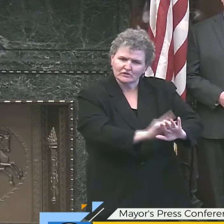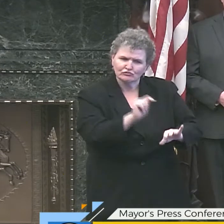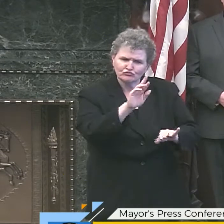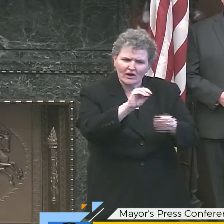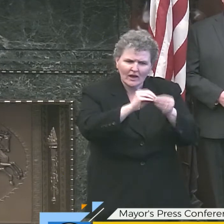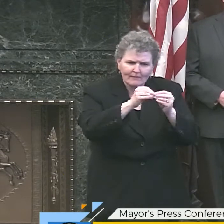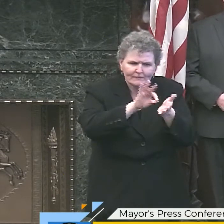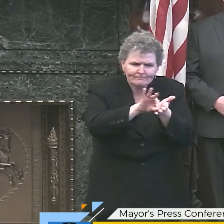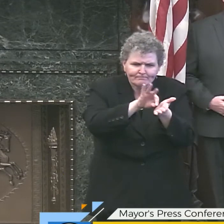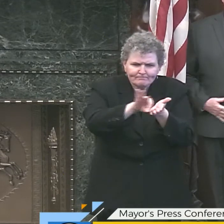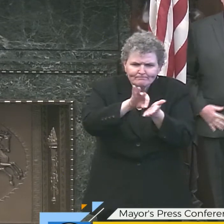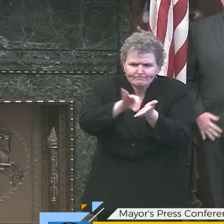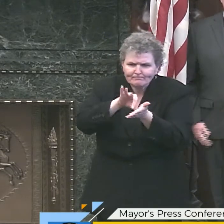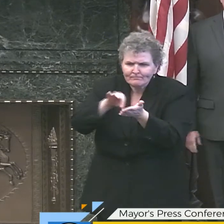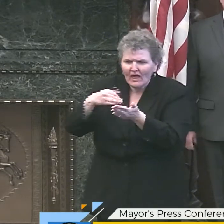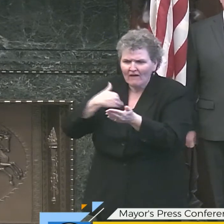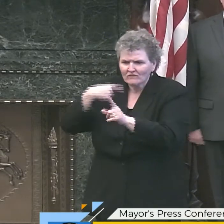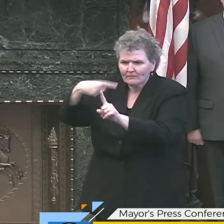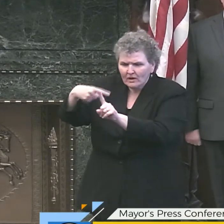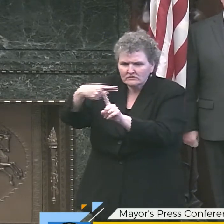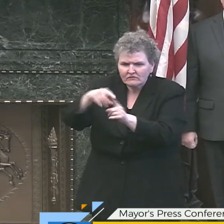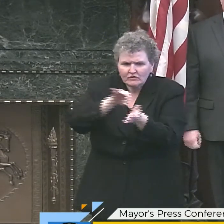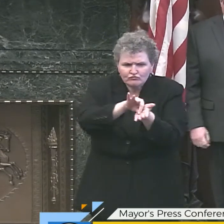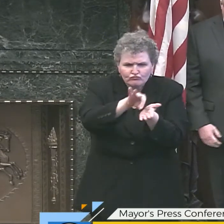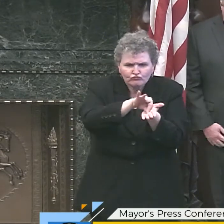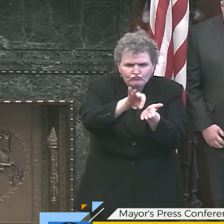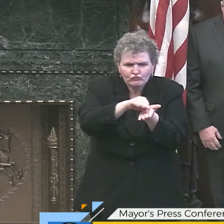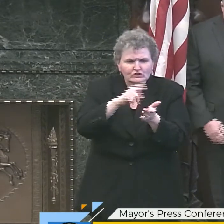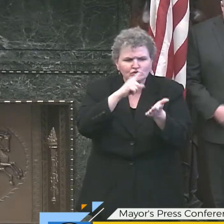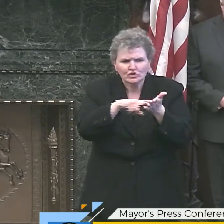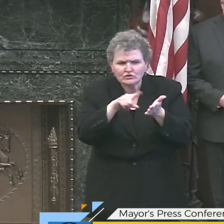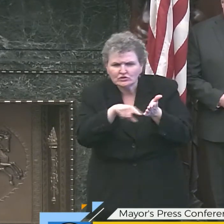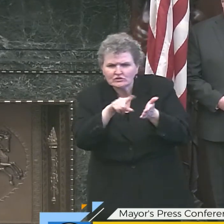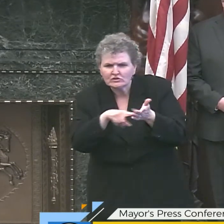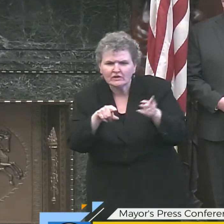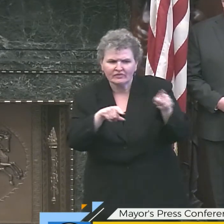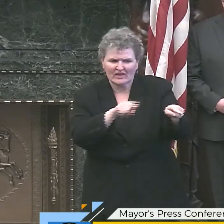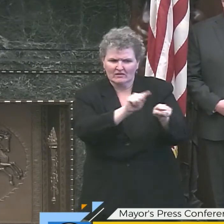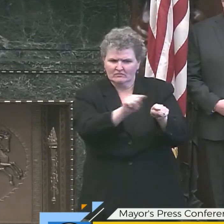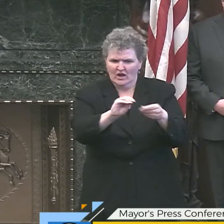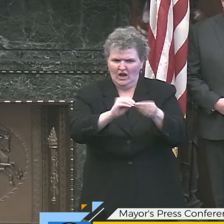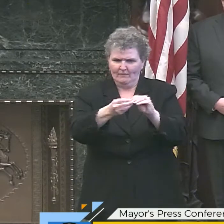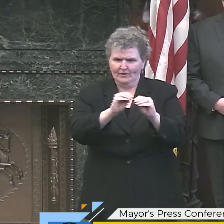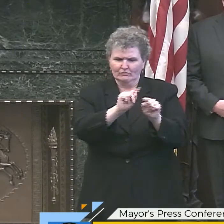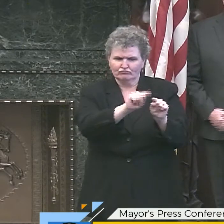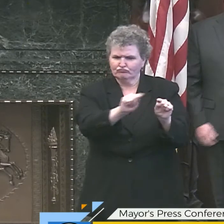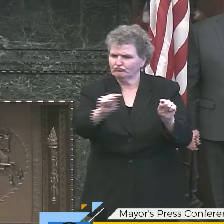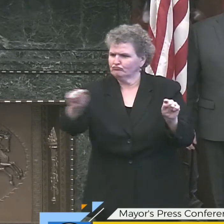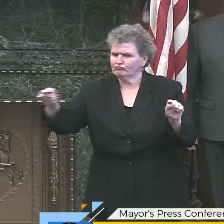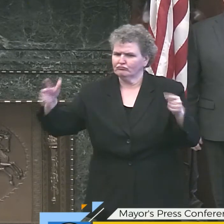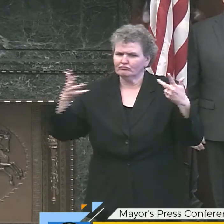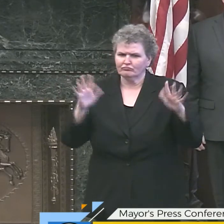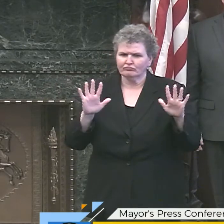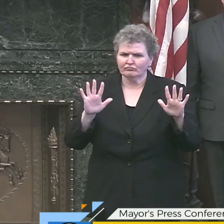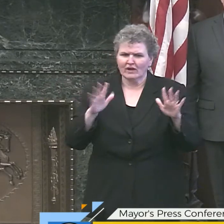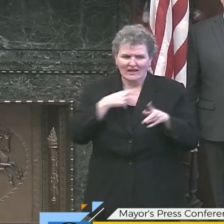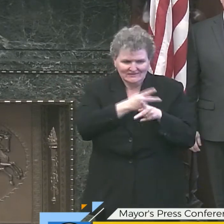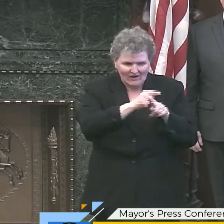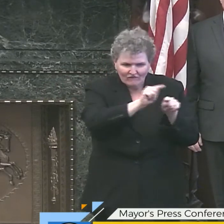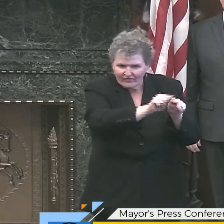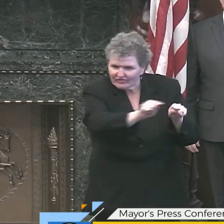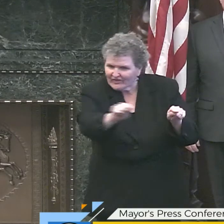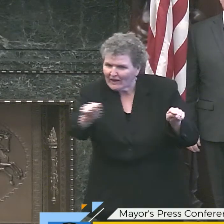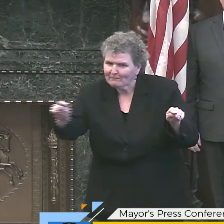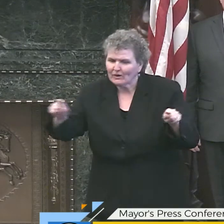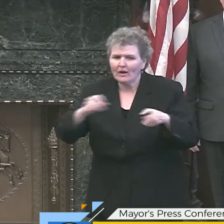that has had contact with anyone who has tested positive to make sure that those individuals are taking appropriate steps.